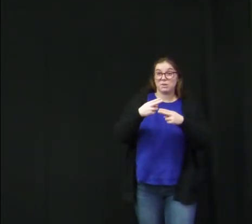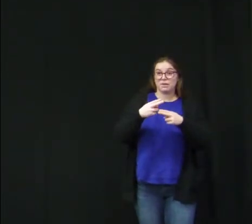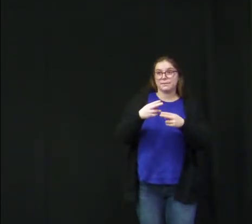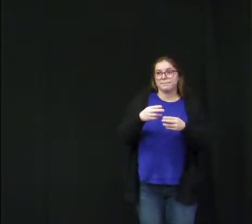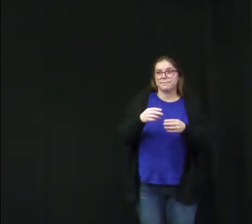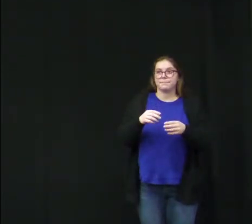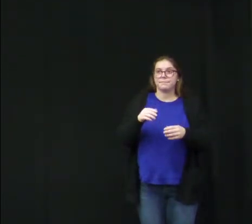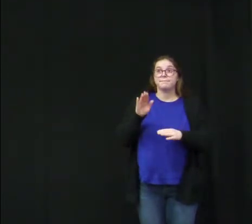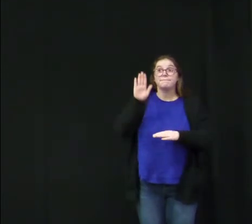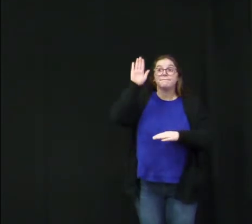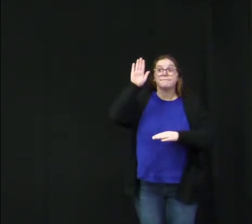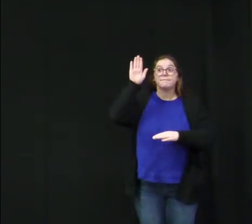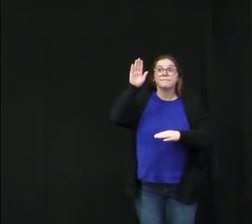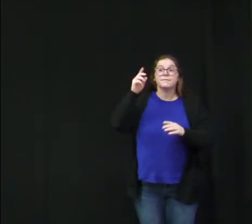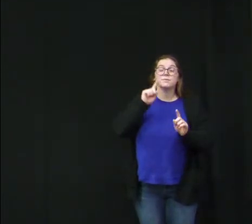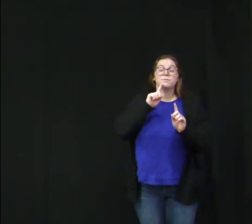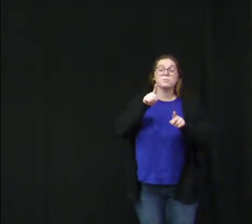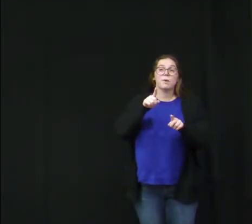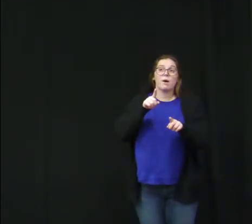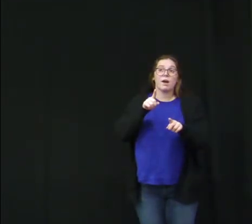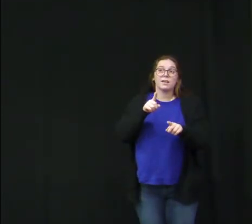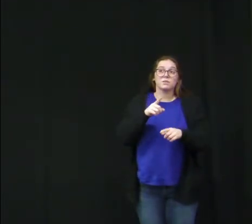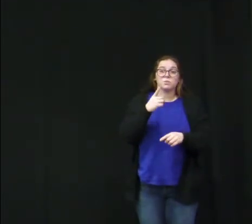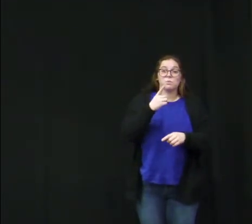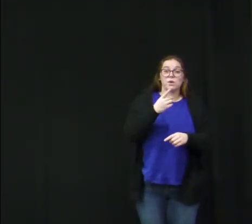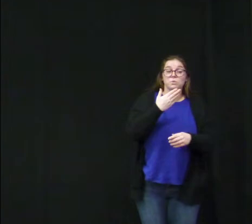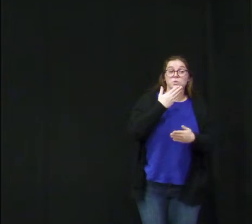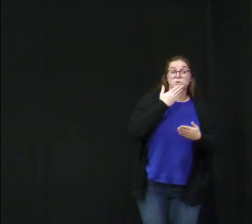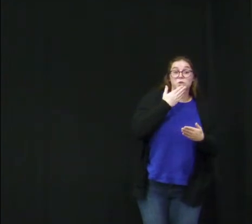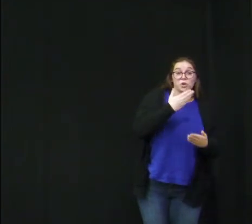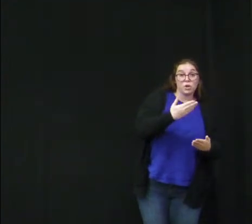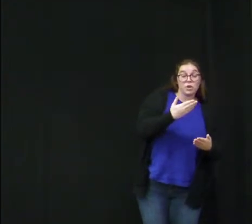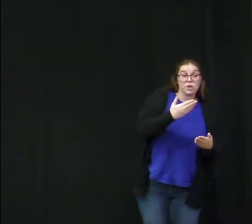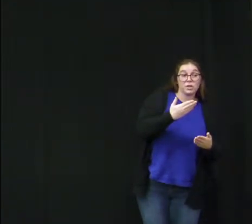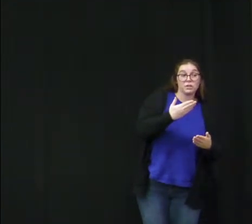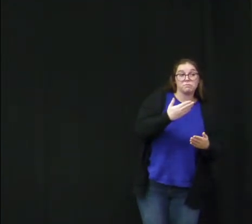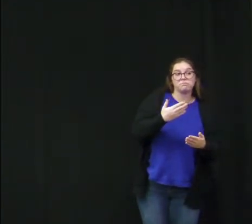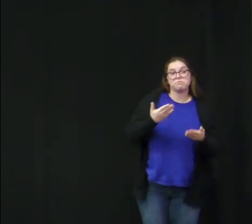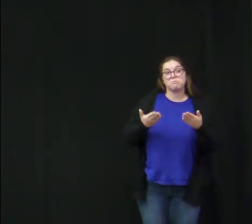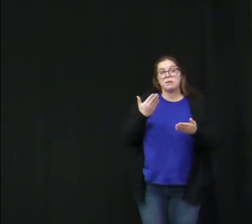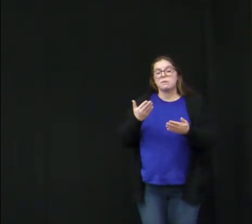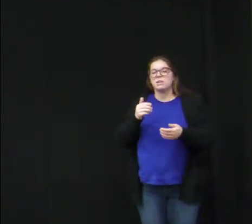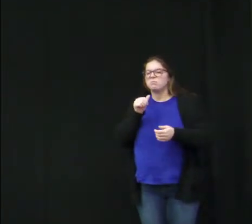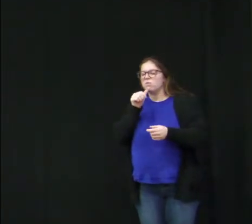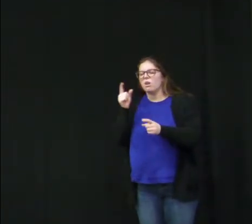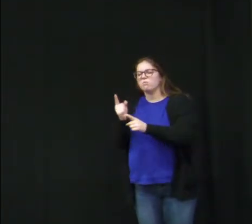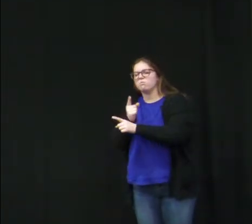one or one that you didn't feel like was written quite right?